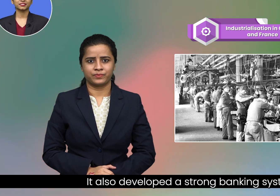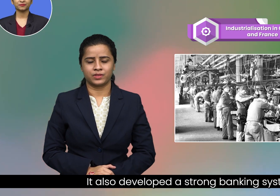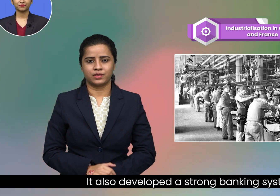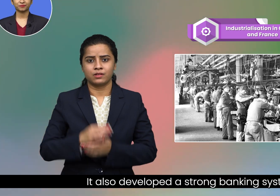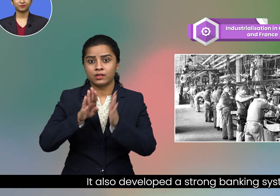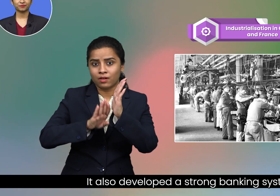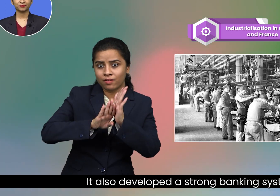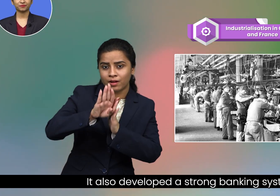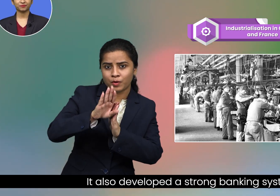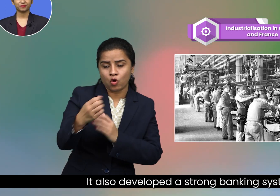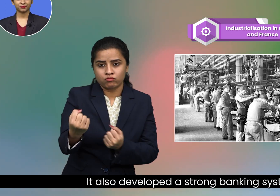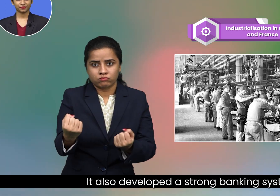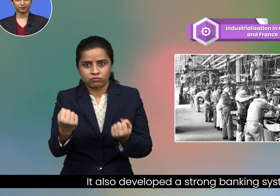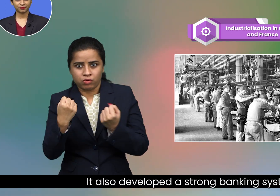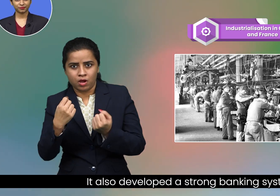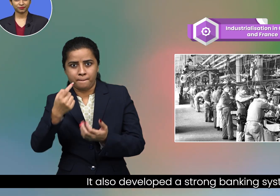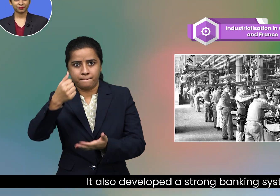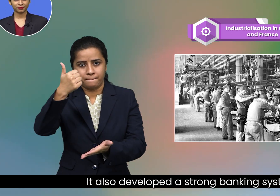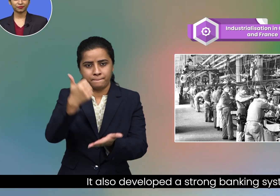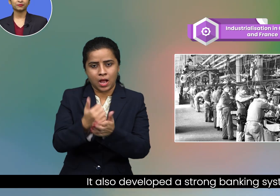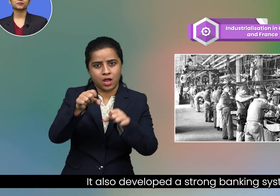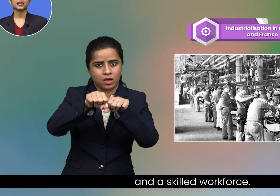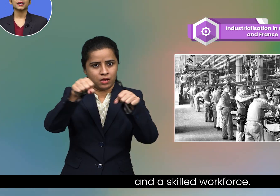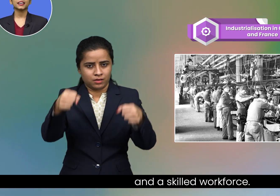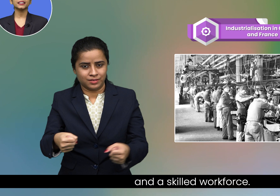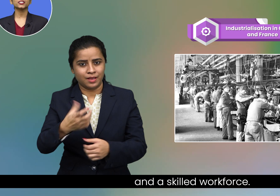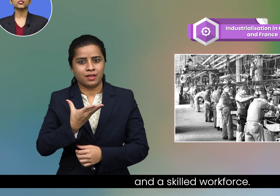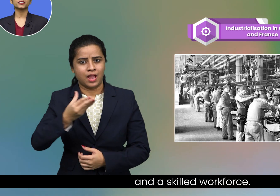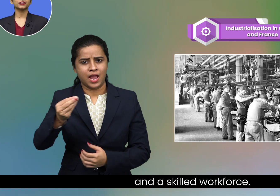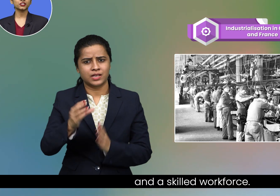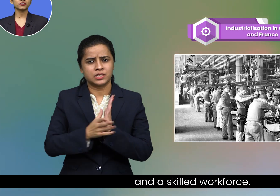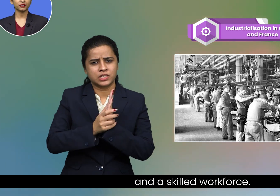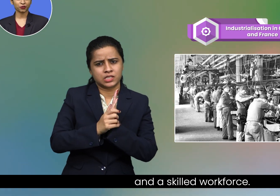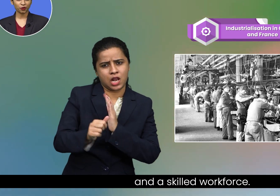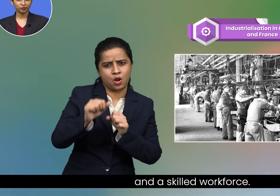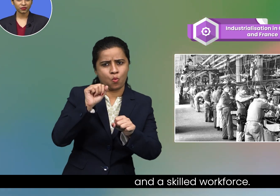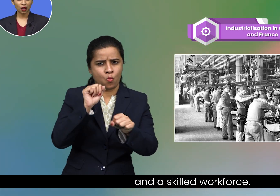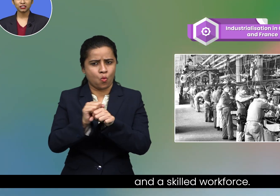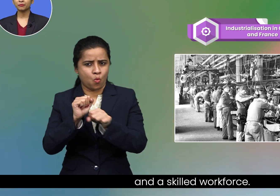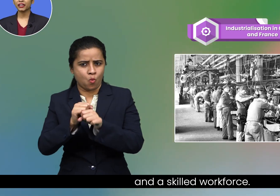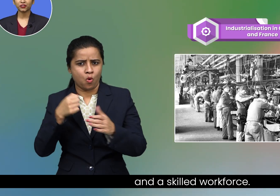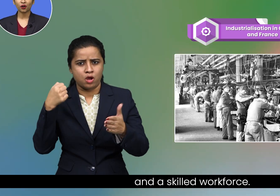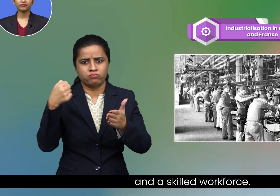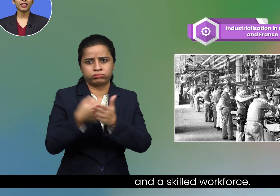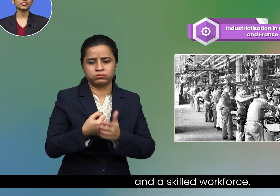It also developed a strong banking system and a skilled workforce.